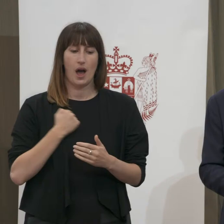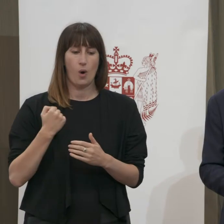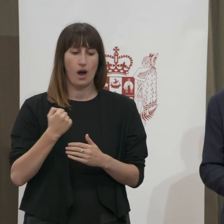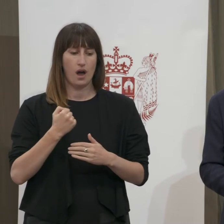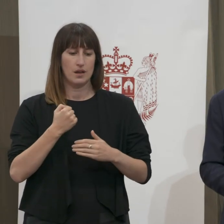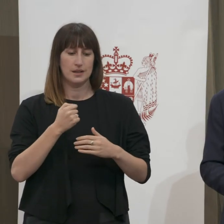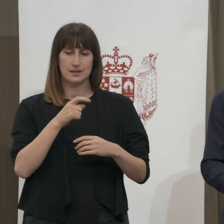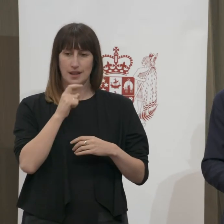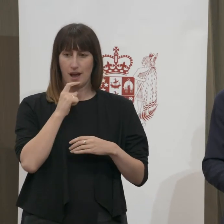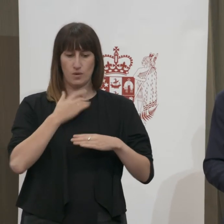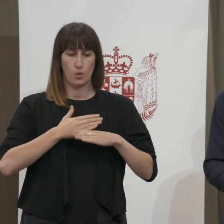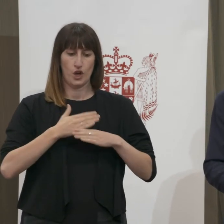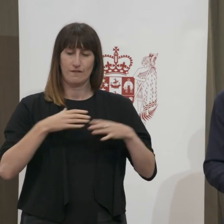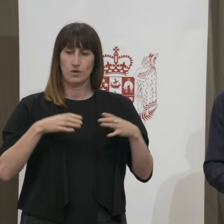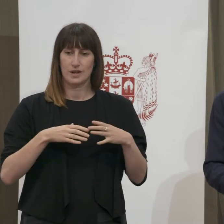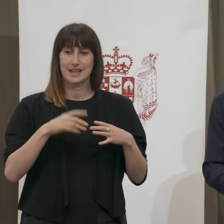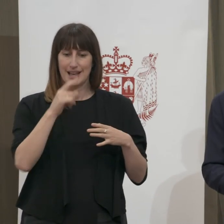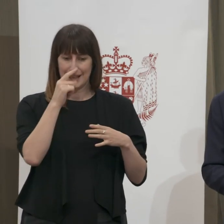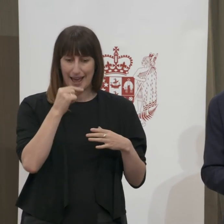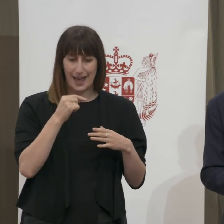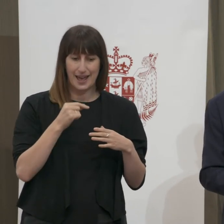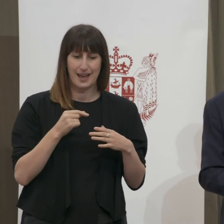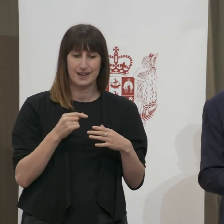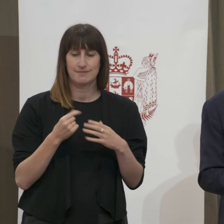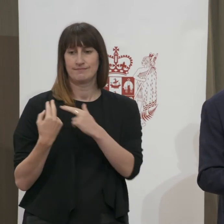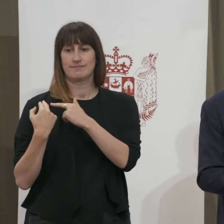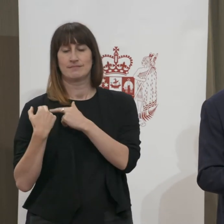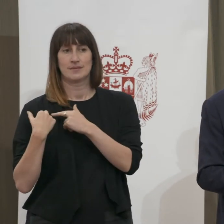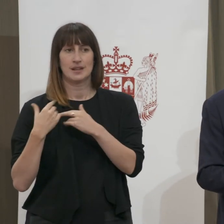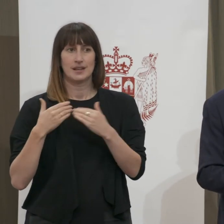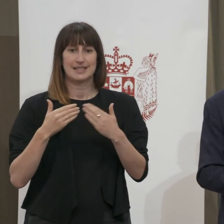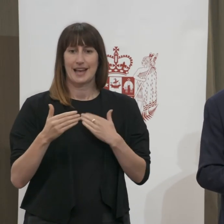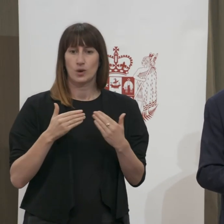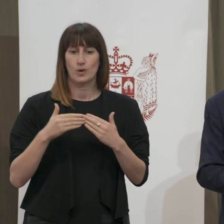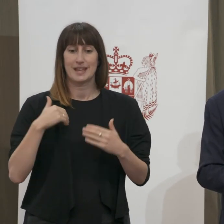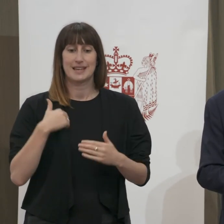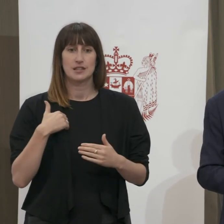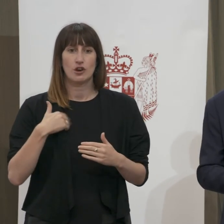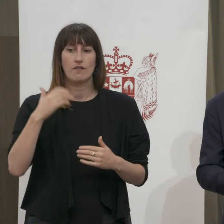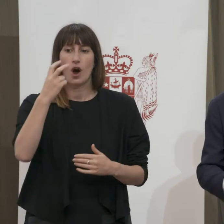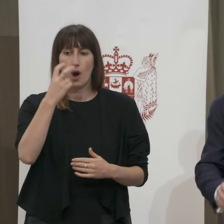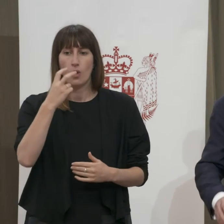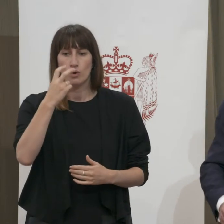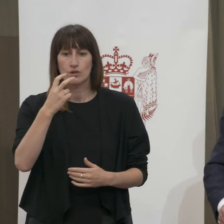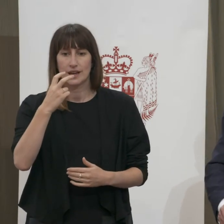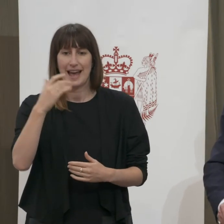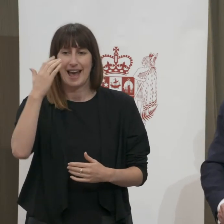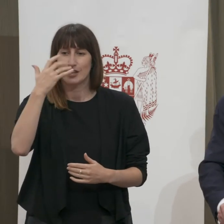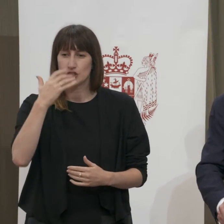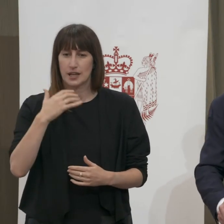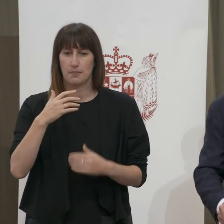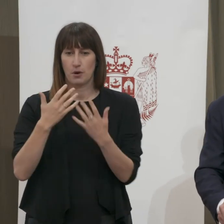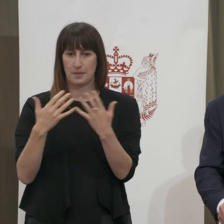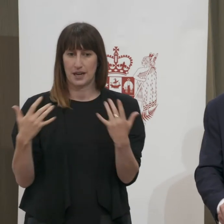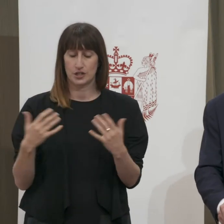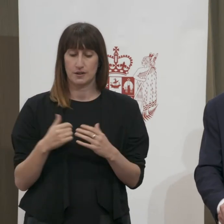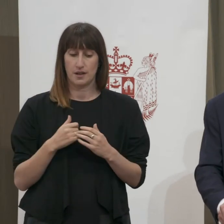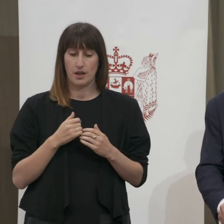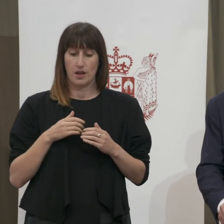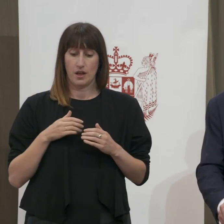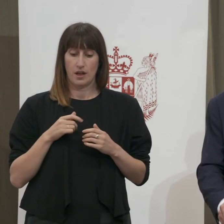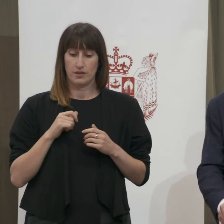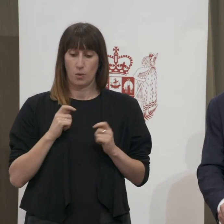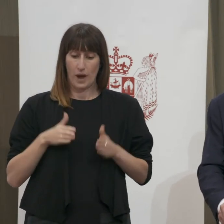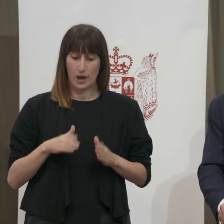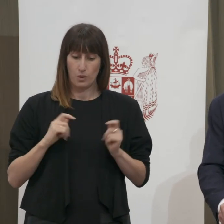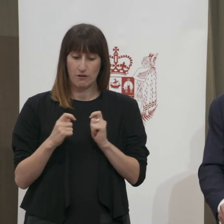complex needs of an ageing population at a time of global shortages. Our reforms will help us to plan and